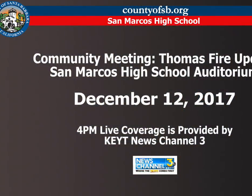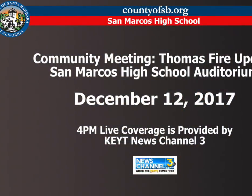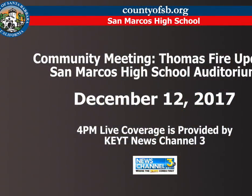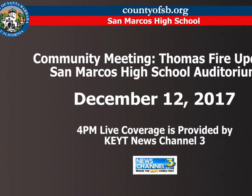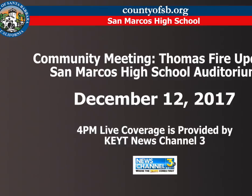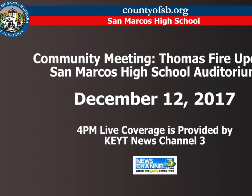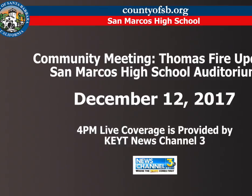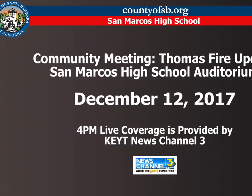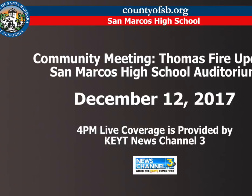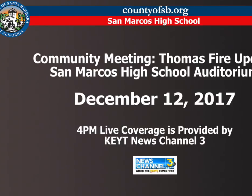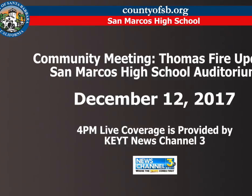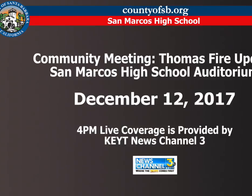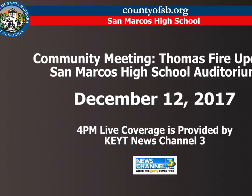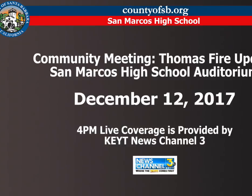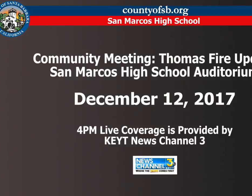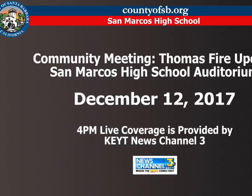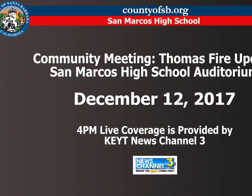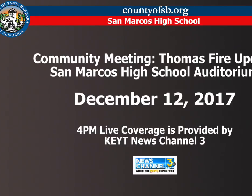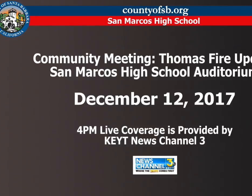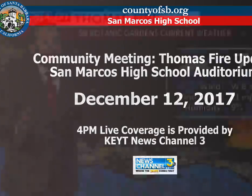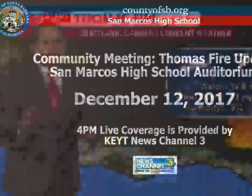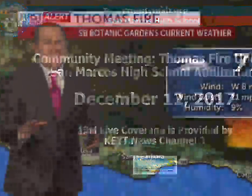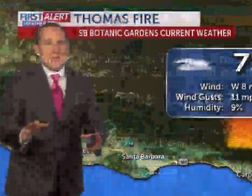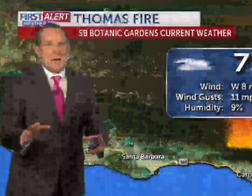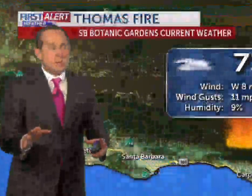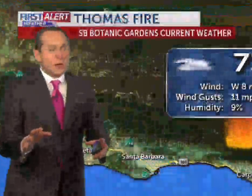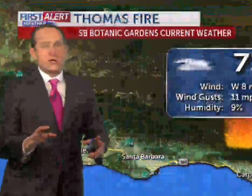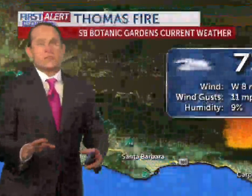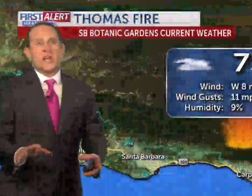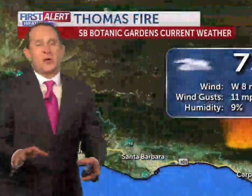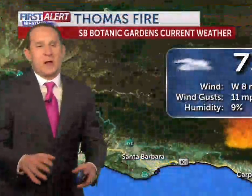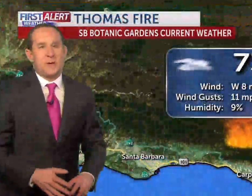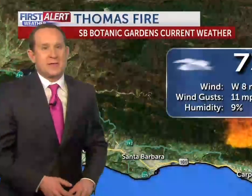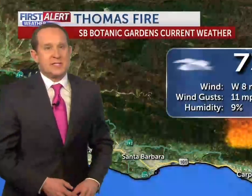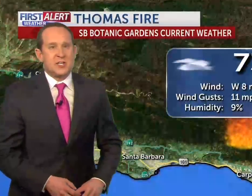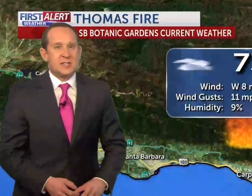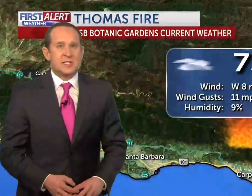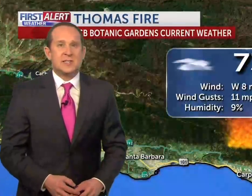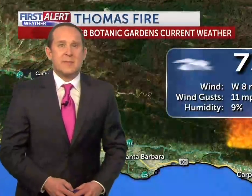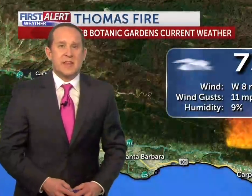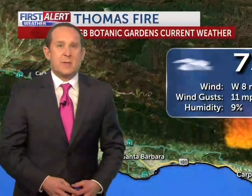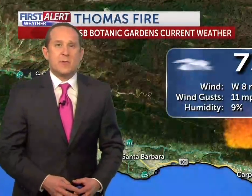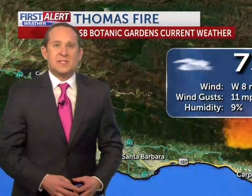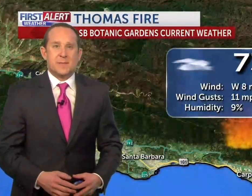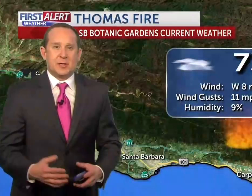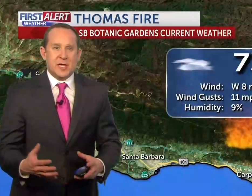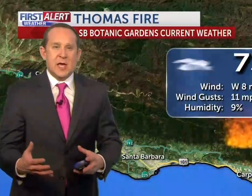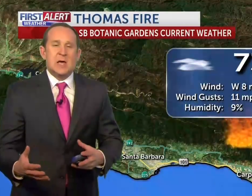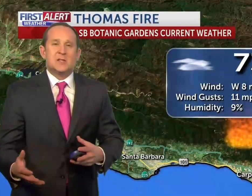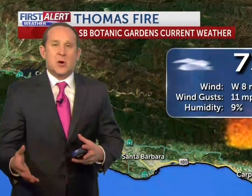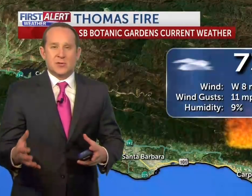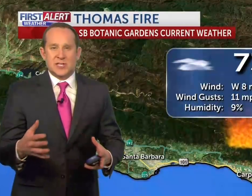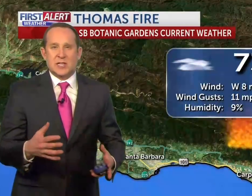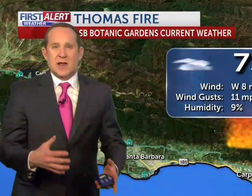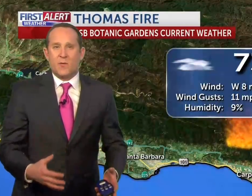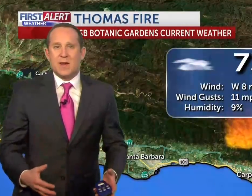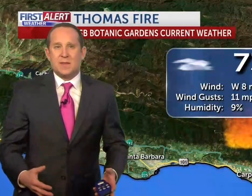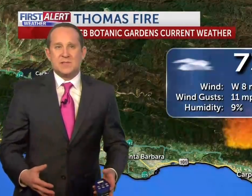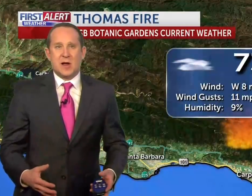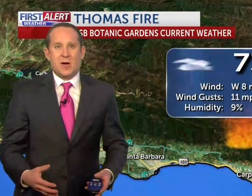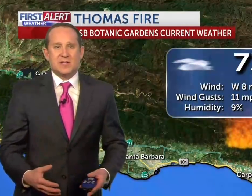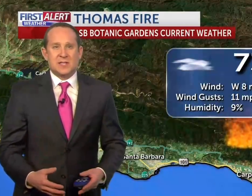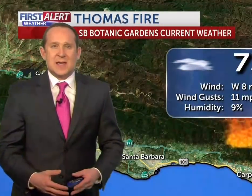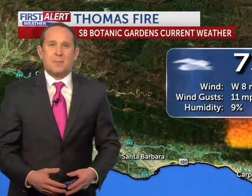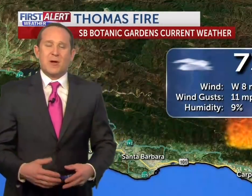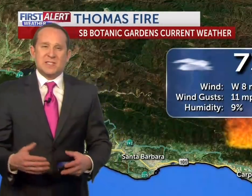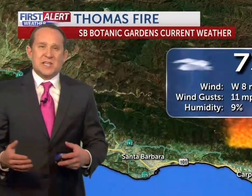And still relatively calm, Alan. Yeah, you exactly said that. 100% correct, Beth and CJ. This is the time of the day when we typically don't see a lot of